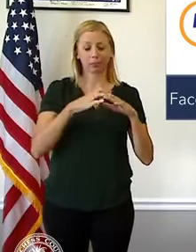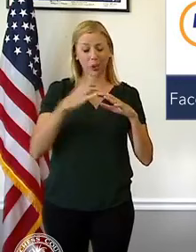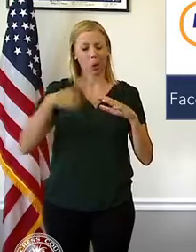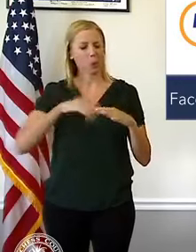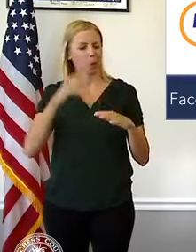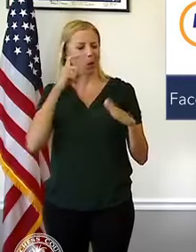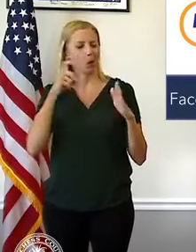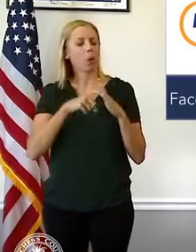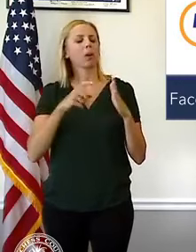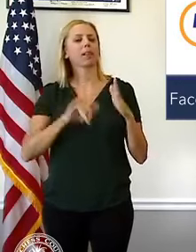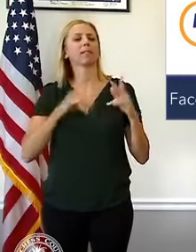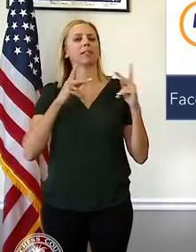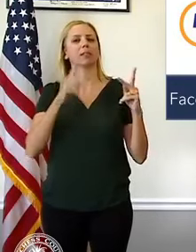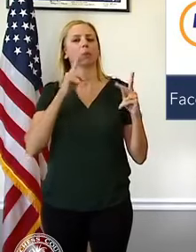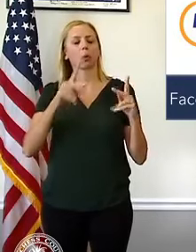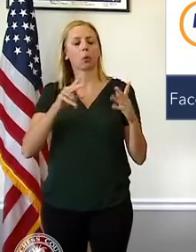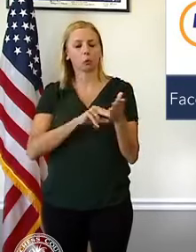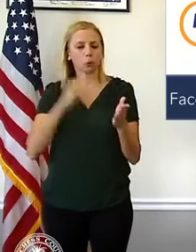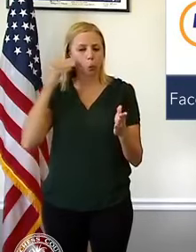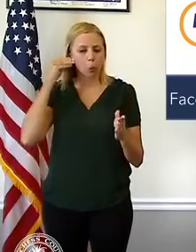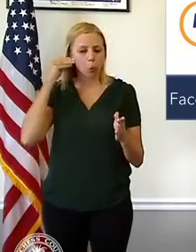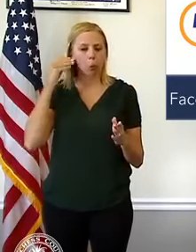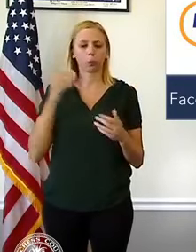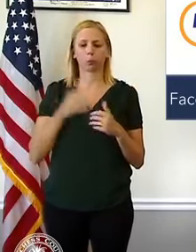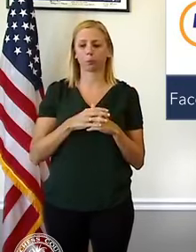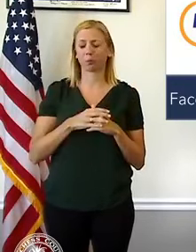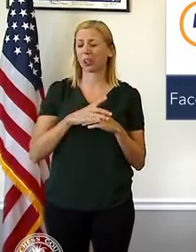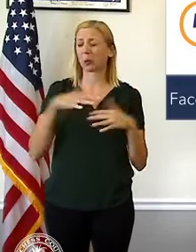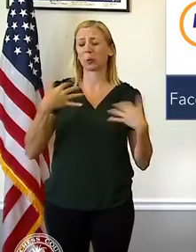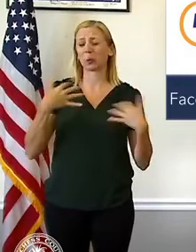visitation for nursing homes, long-term care facilities,